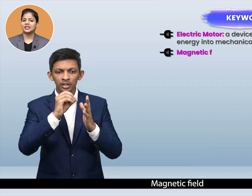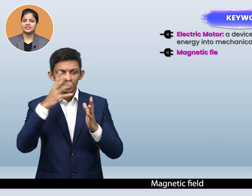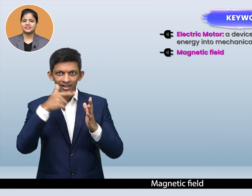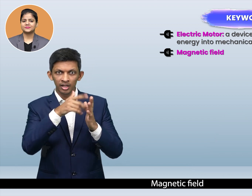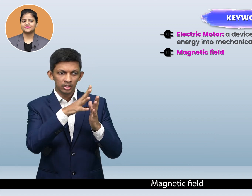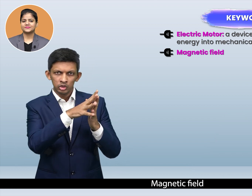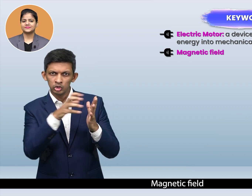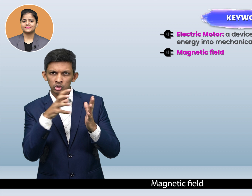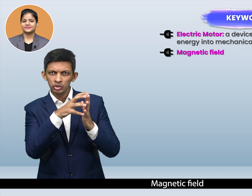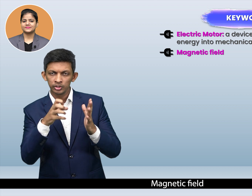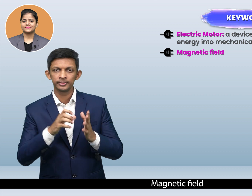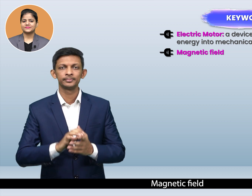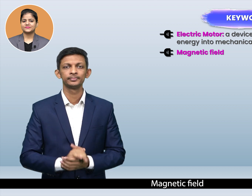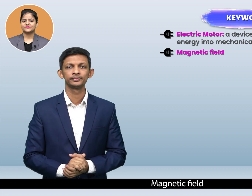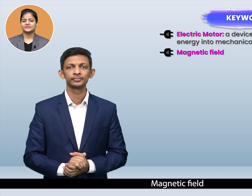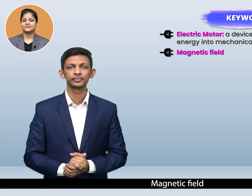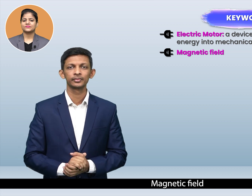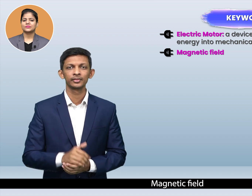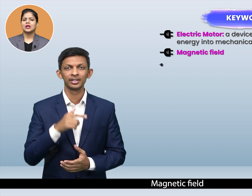Magnetic field.